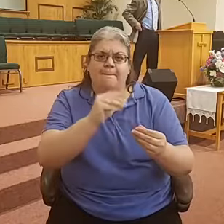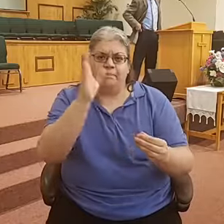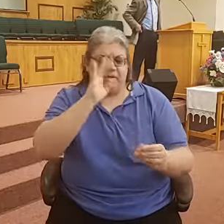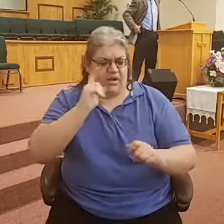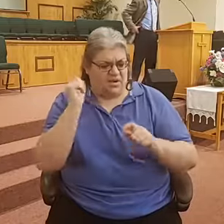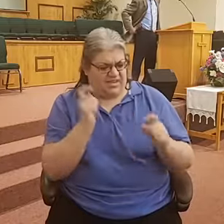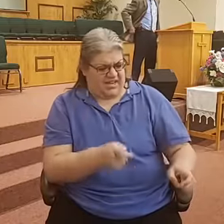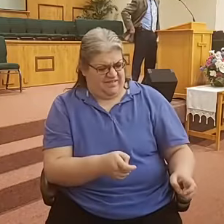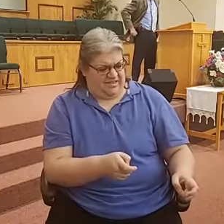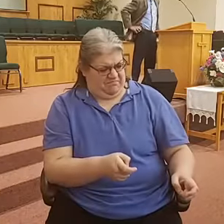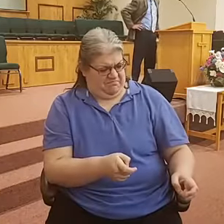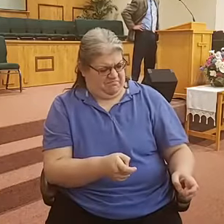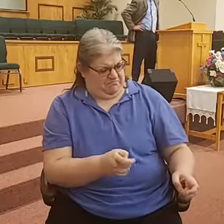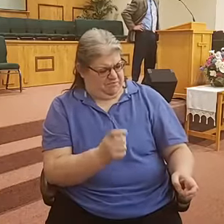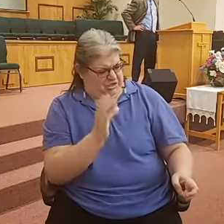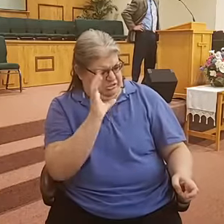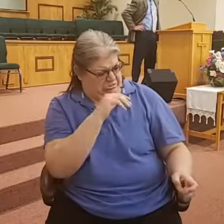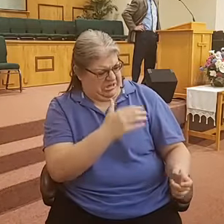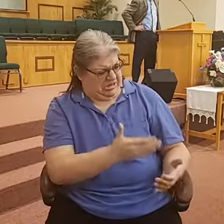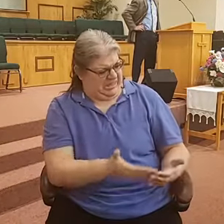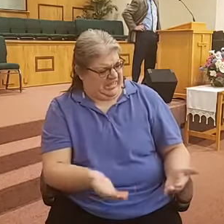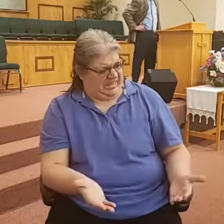gifts.